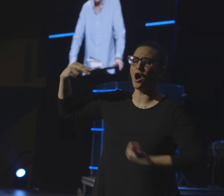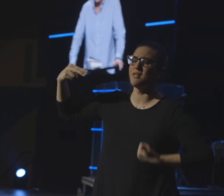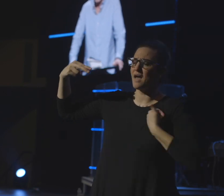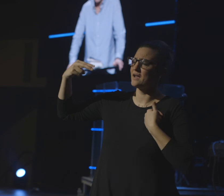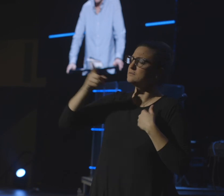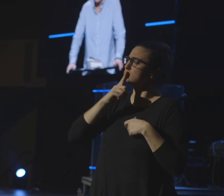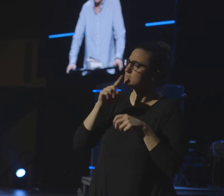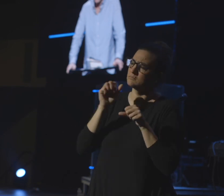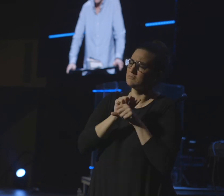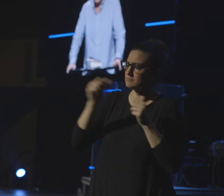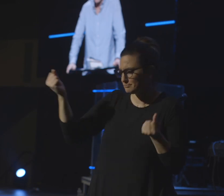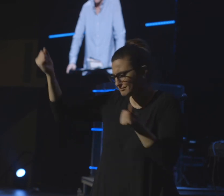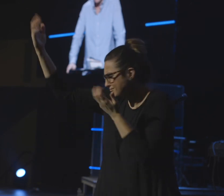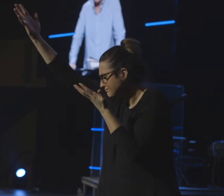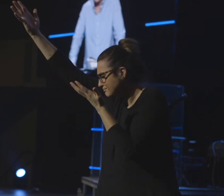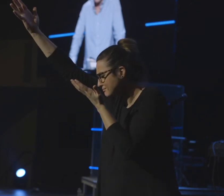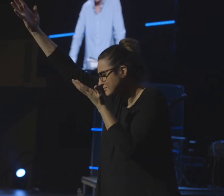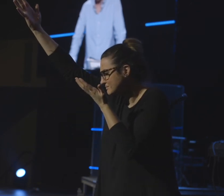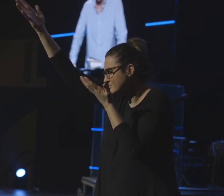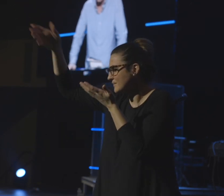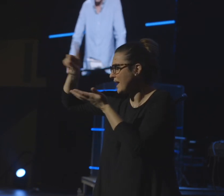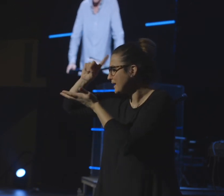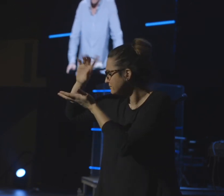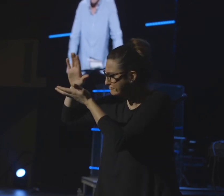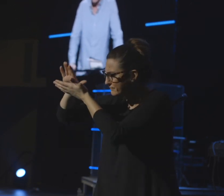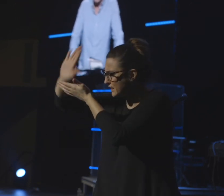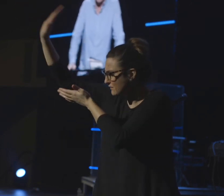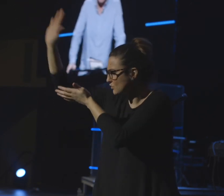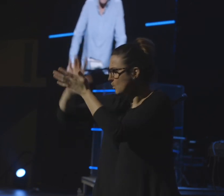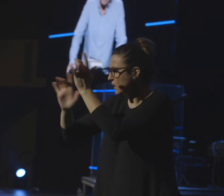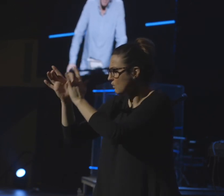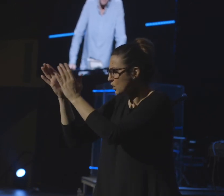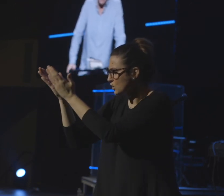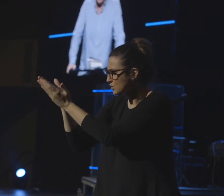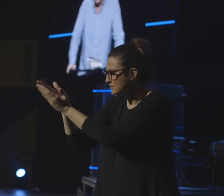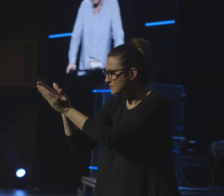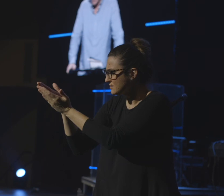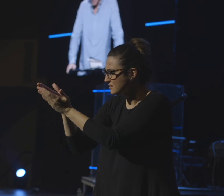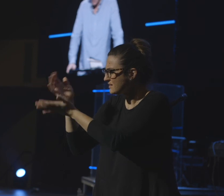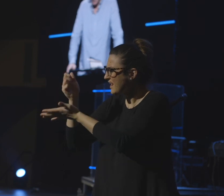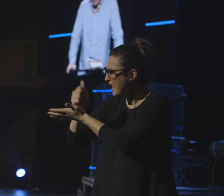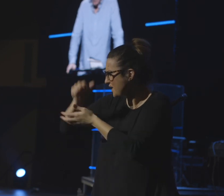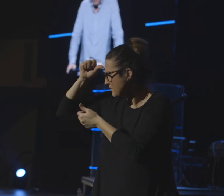to believe that your words, thus saith the Lord, the angel of the Lord said, and it was